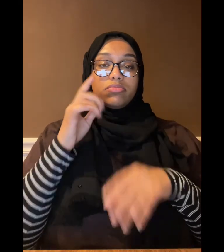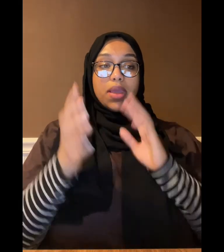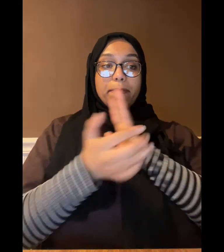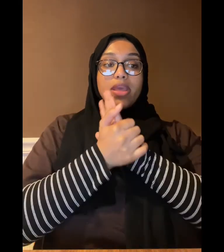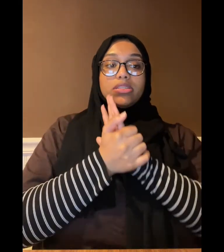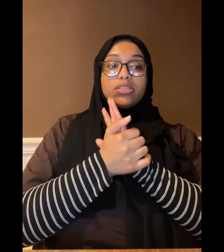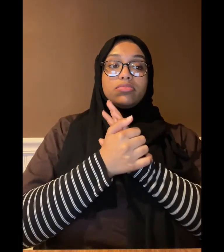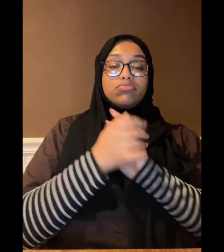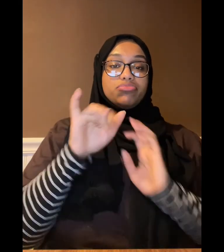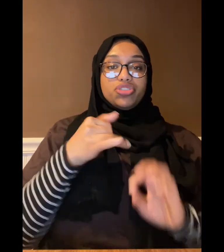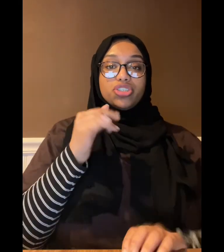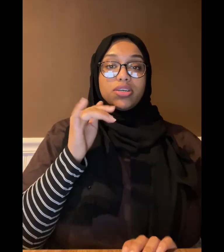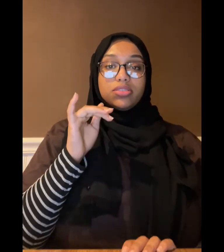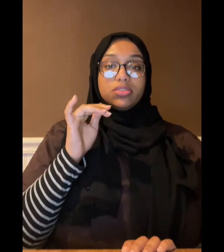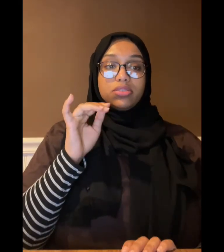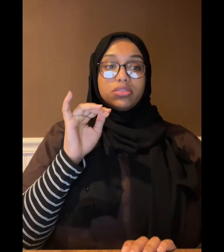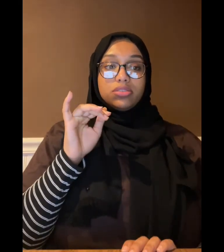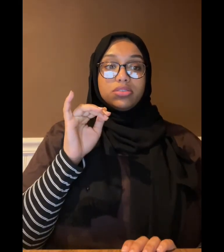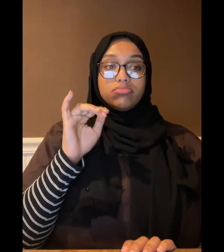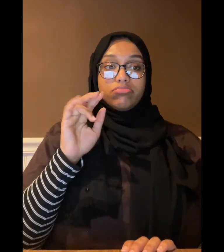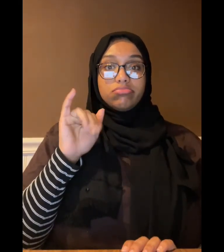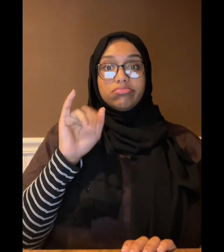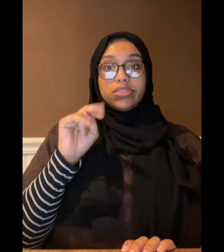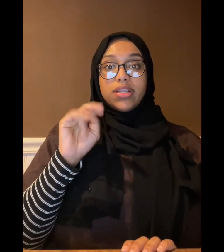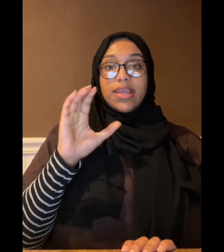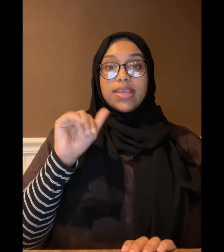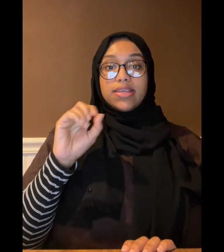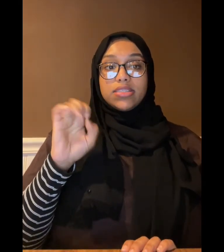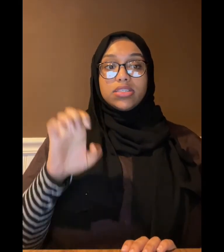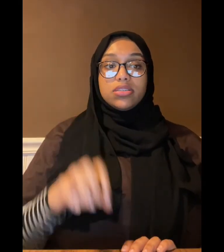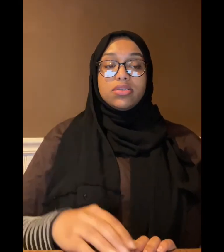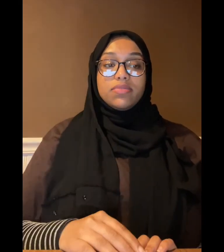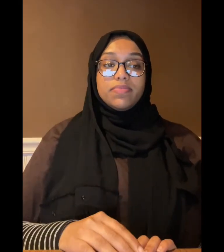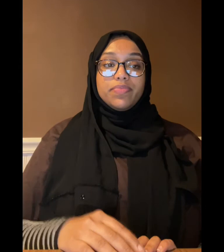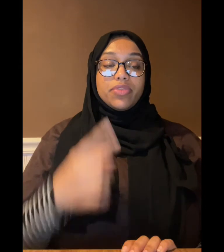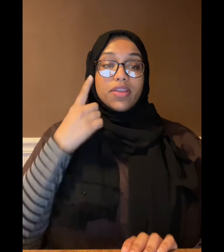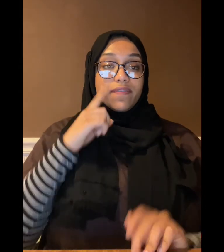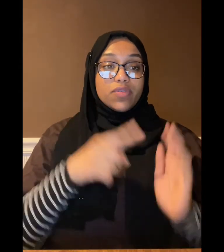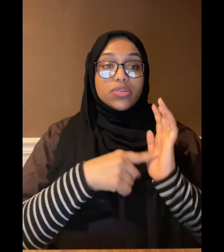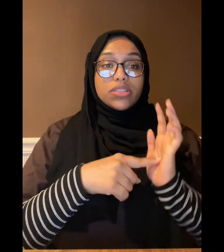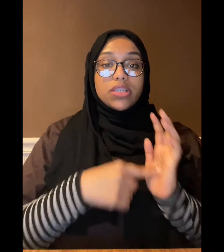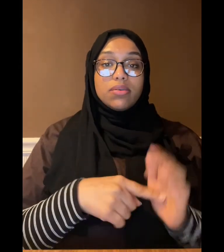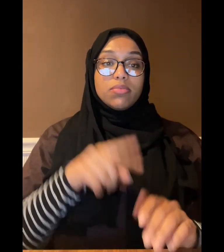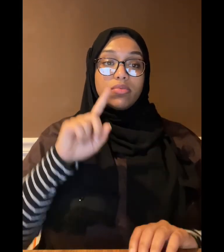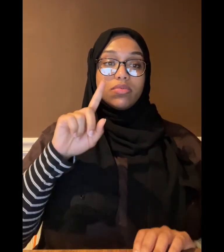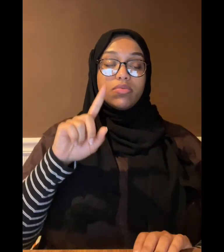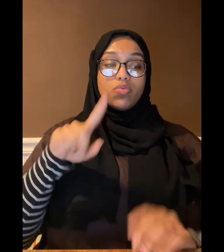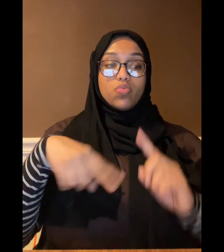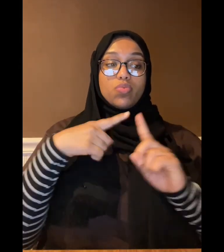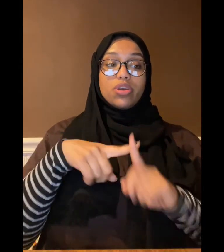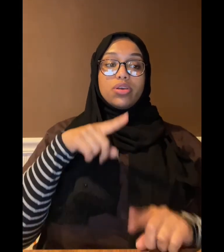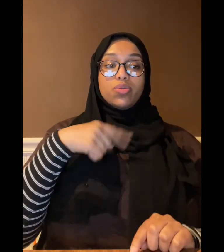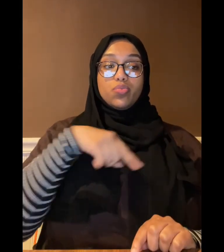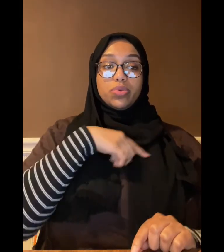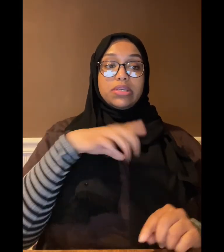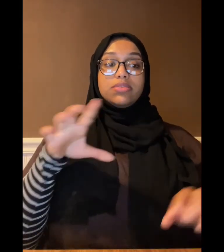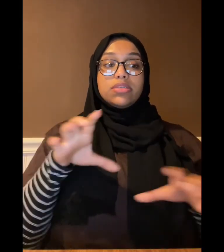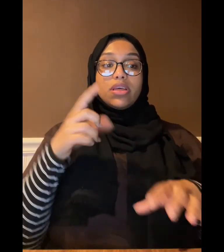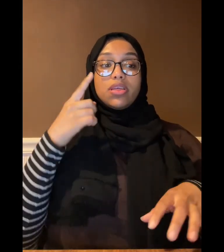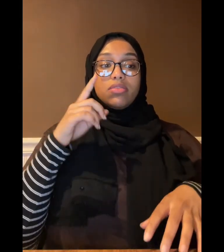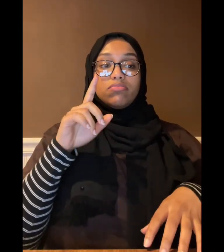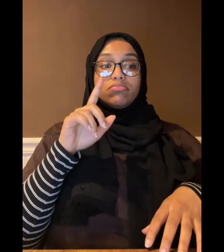of the District of Columbia. So you can look up the law that is being amended in the case.